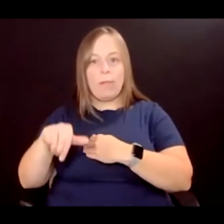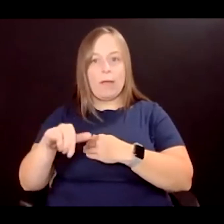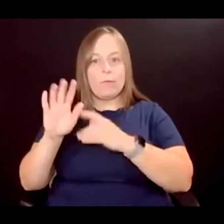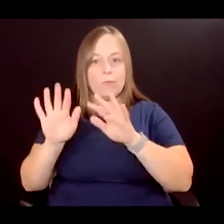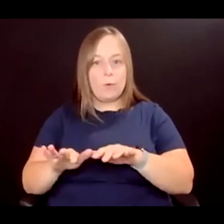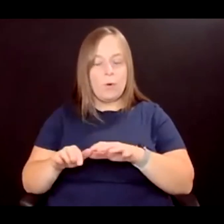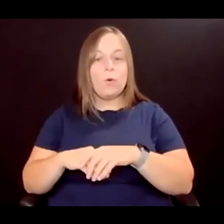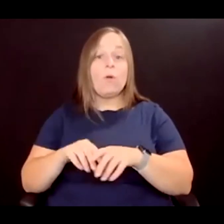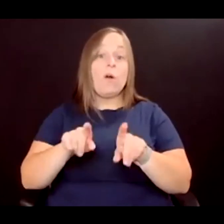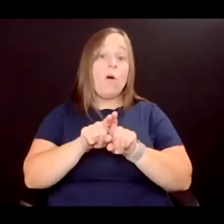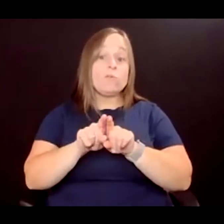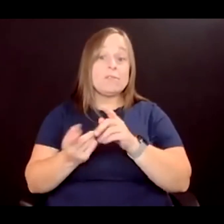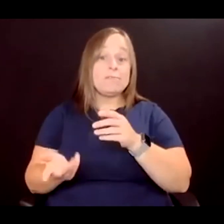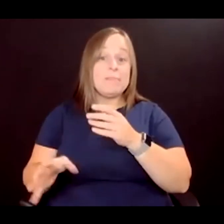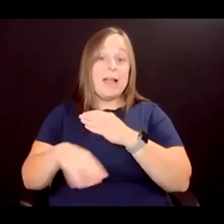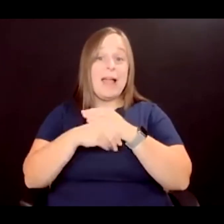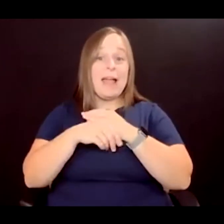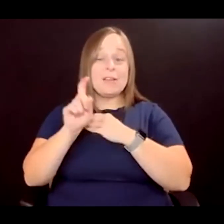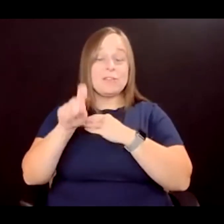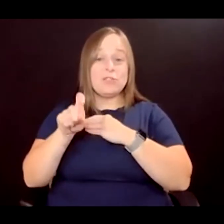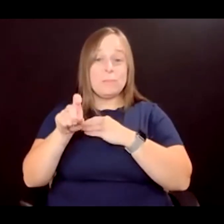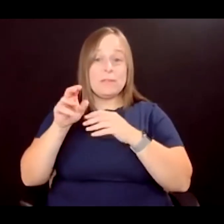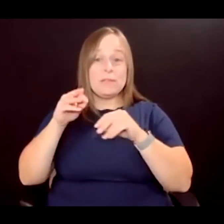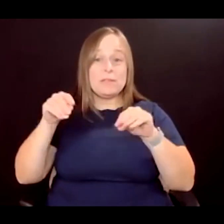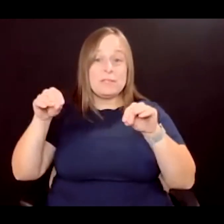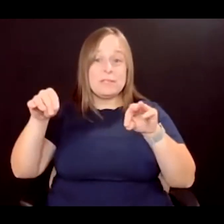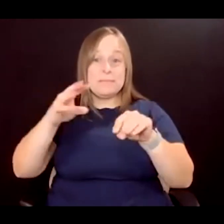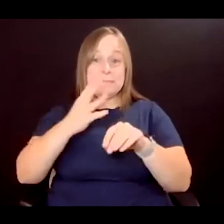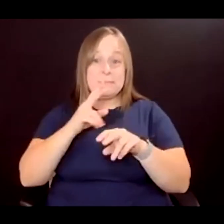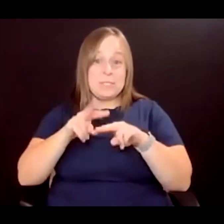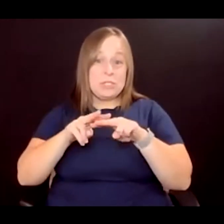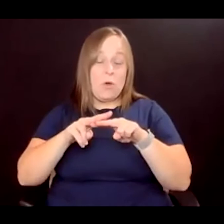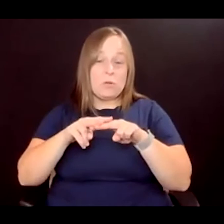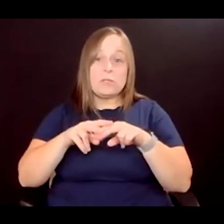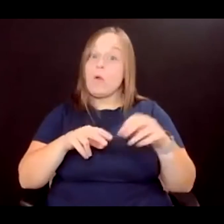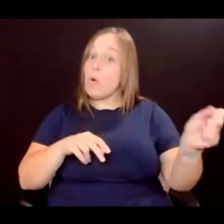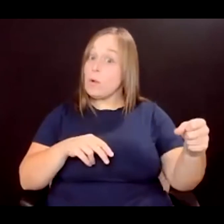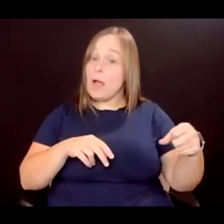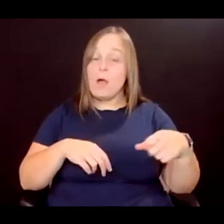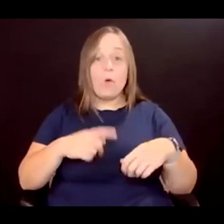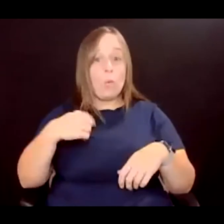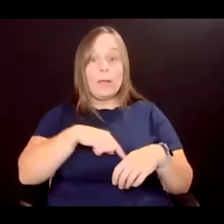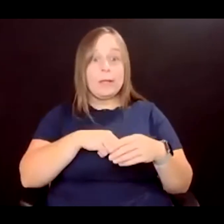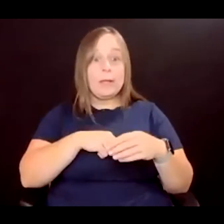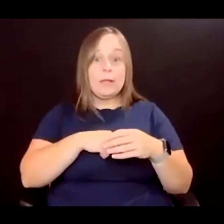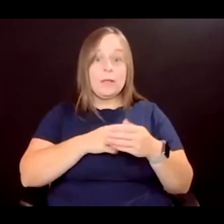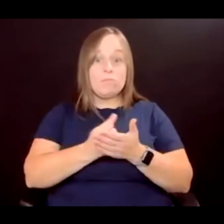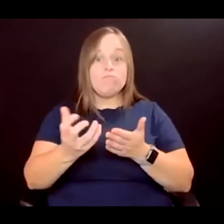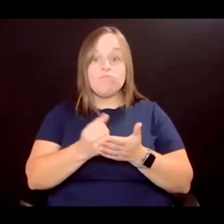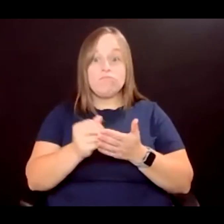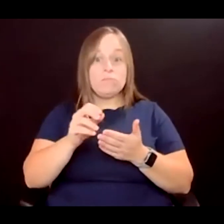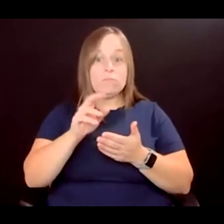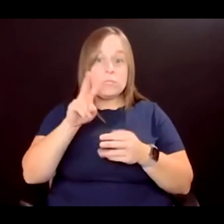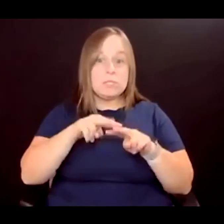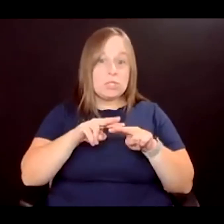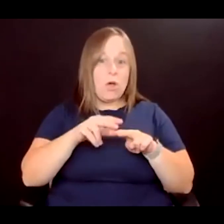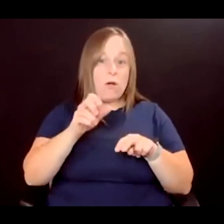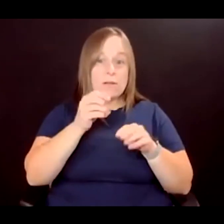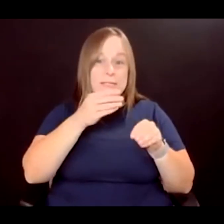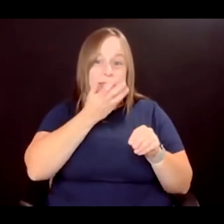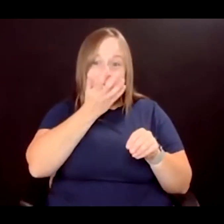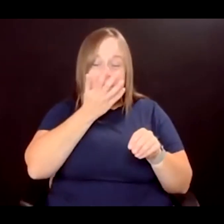not knowing who is technically responsible for the removal of the snow. I understand it's the property owner, but then when there's a bus stop on